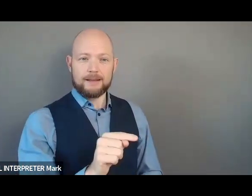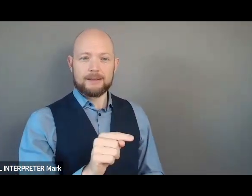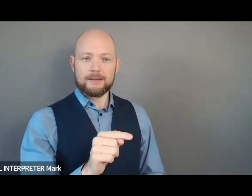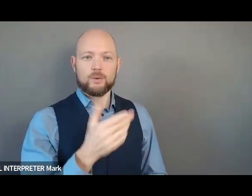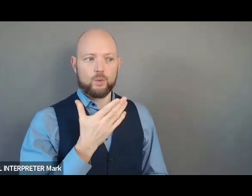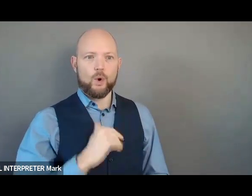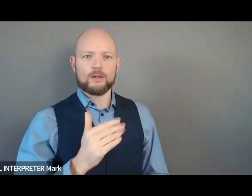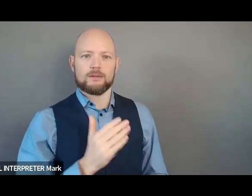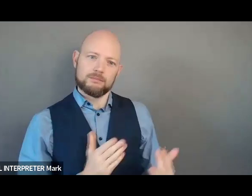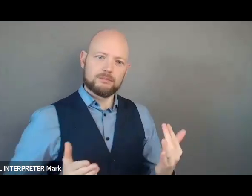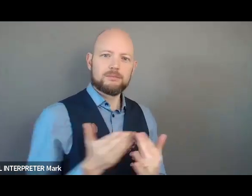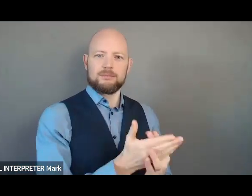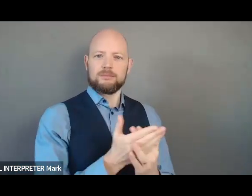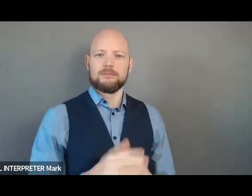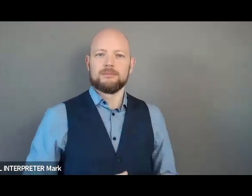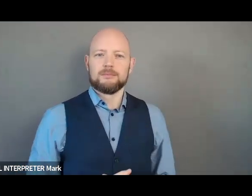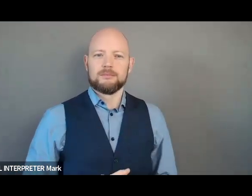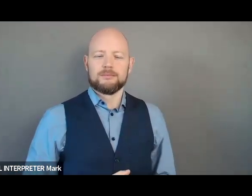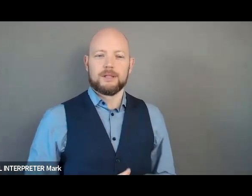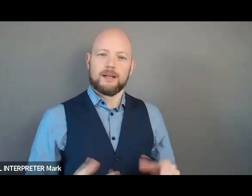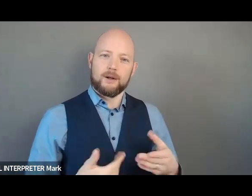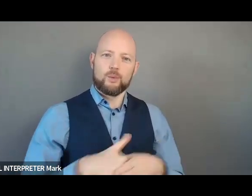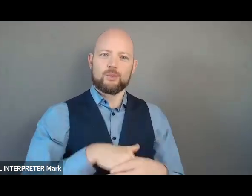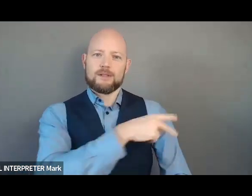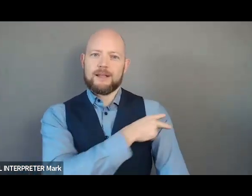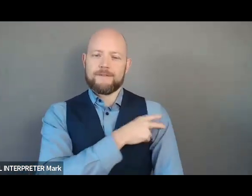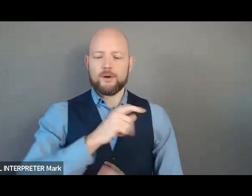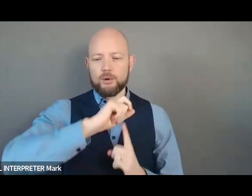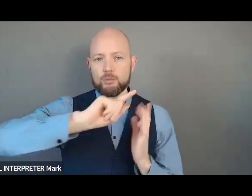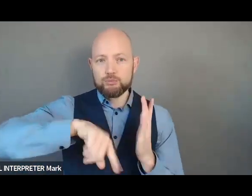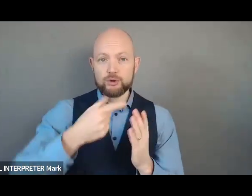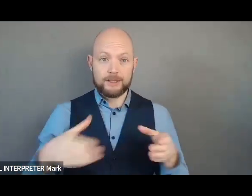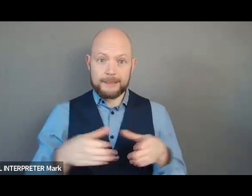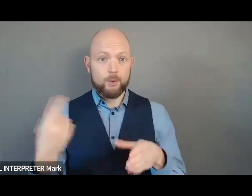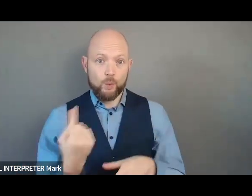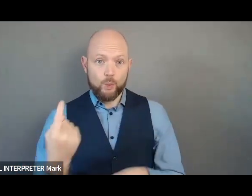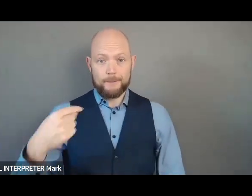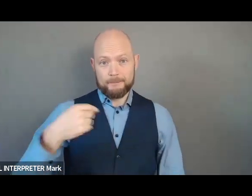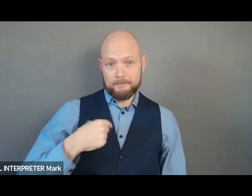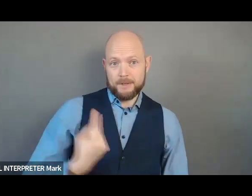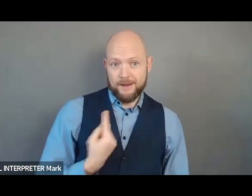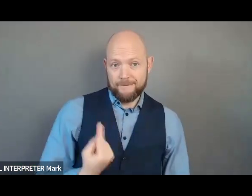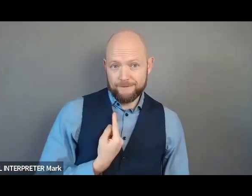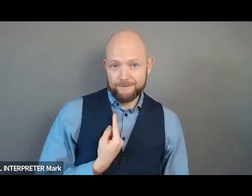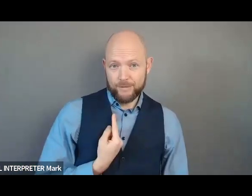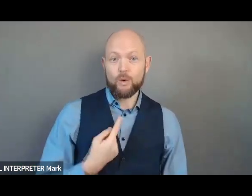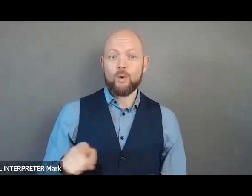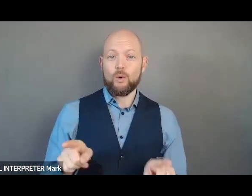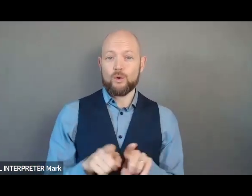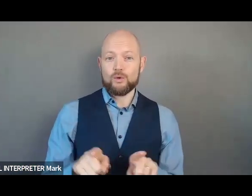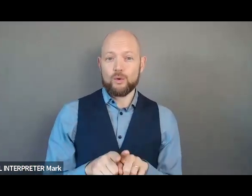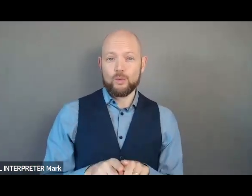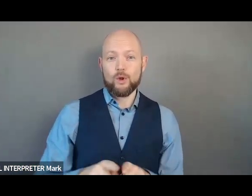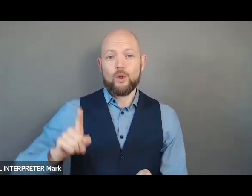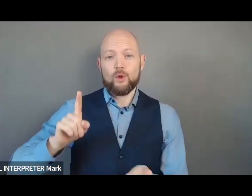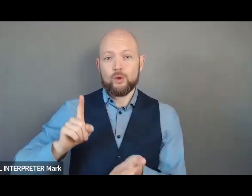staff who are employed there. The project team is myself, Anne-Marie Foster and Lucinda Matthews-Jones, working with a